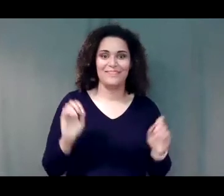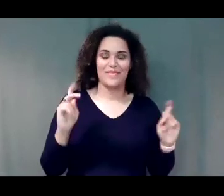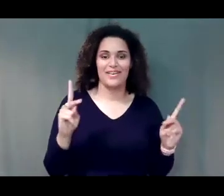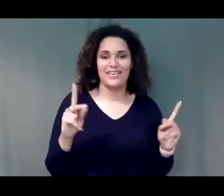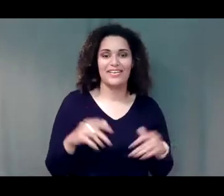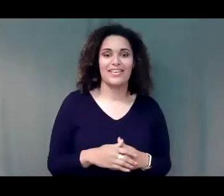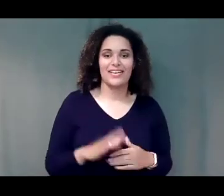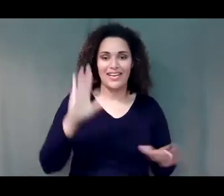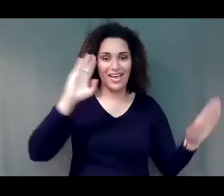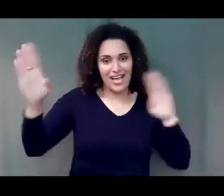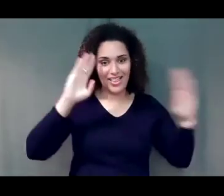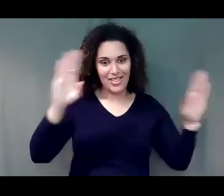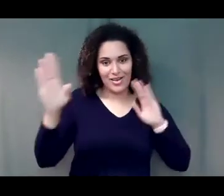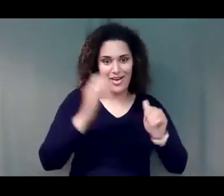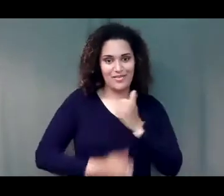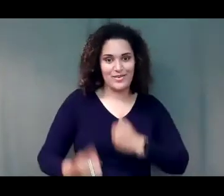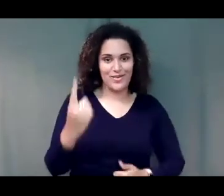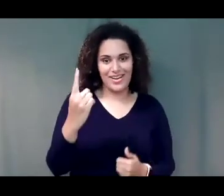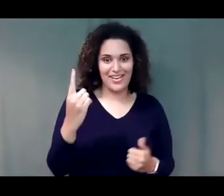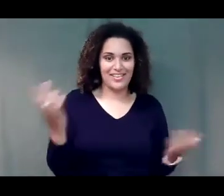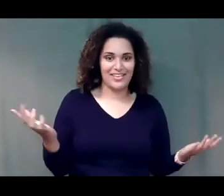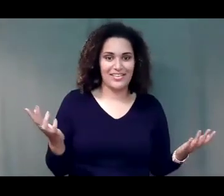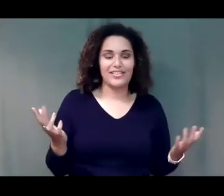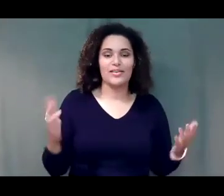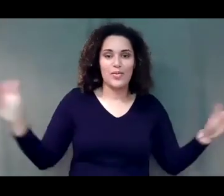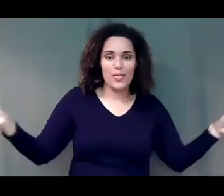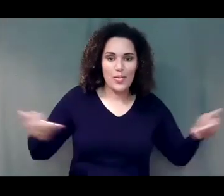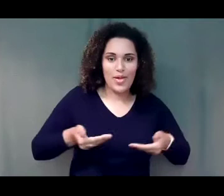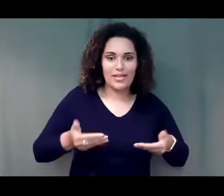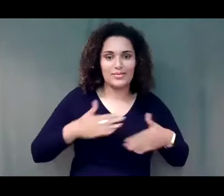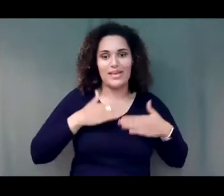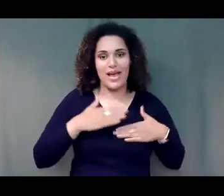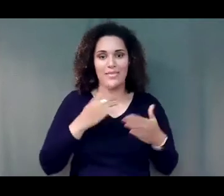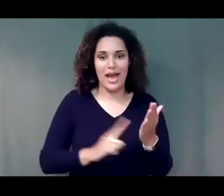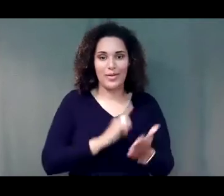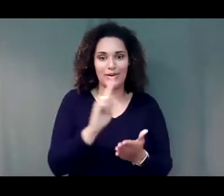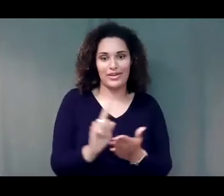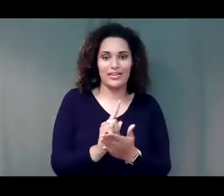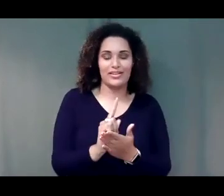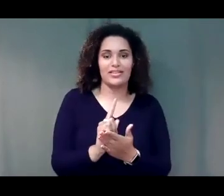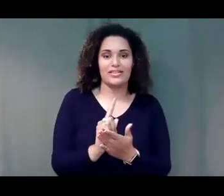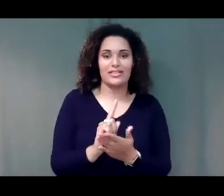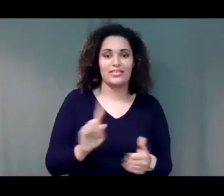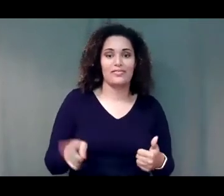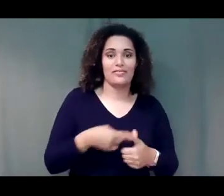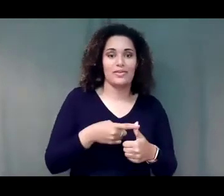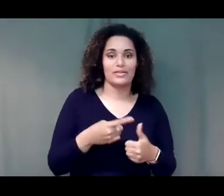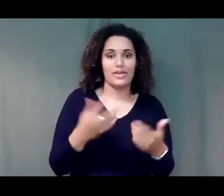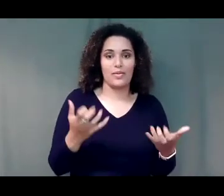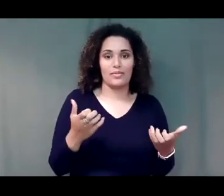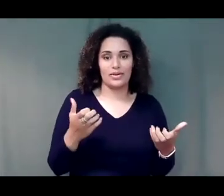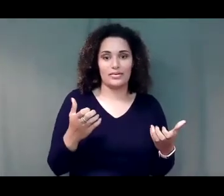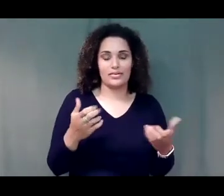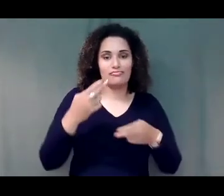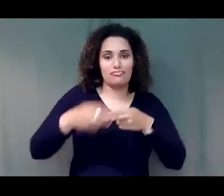So, hello, everybody. Welcome to Happy Hour. First, I want to do a